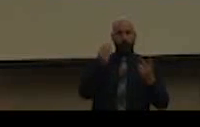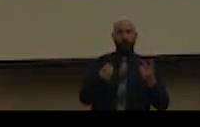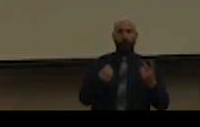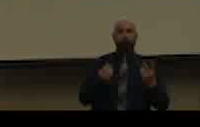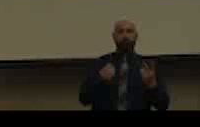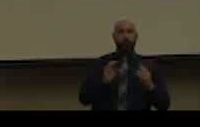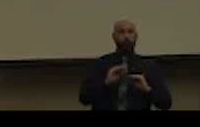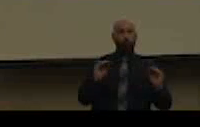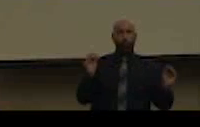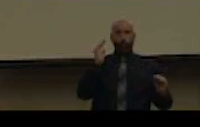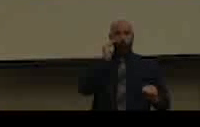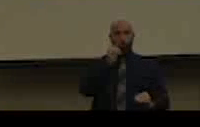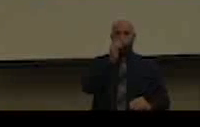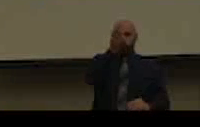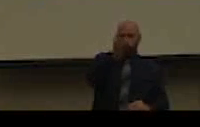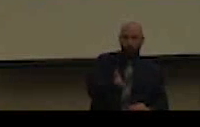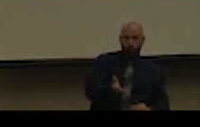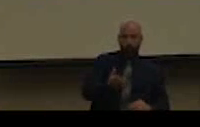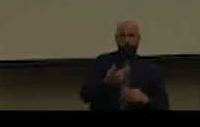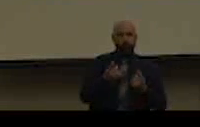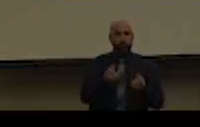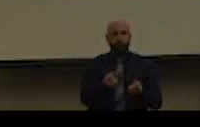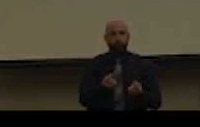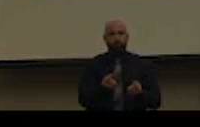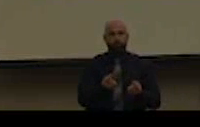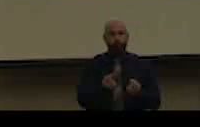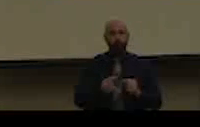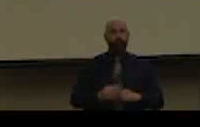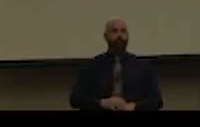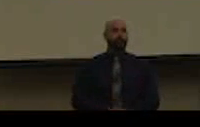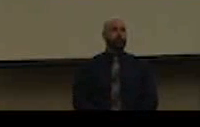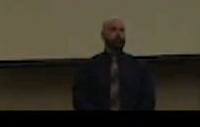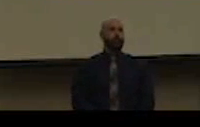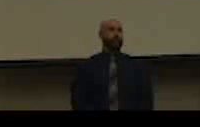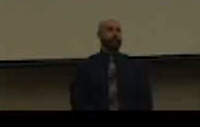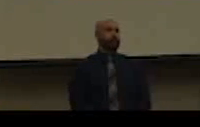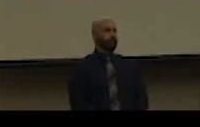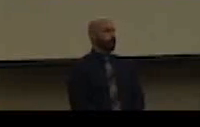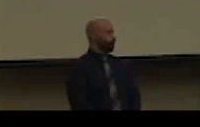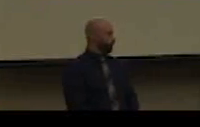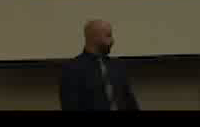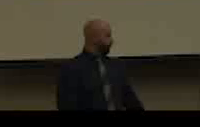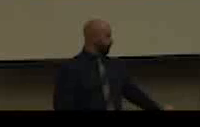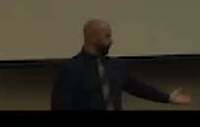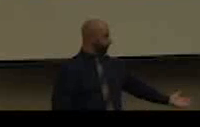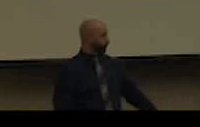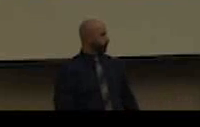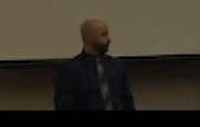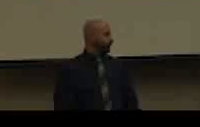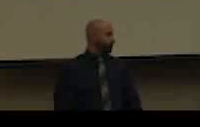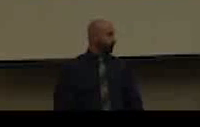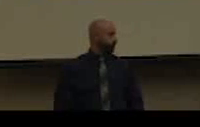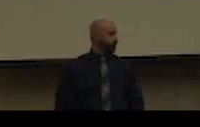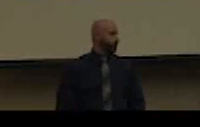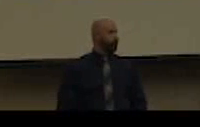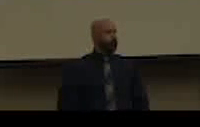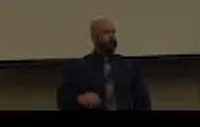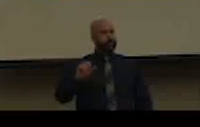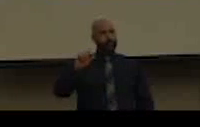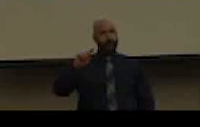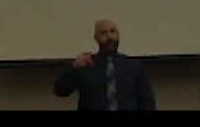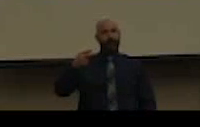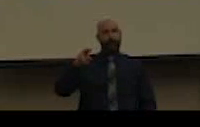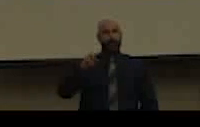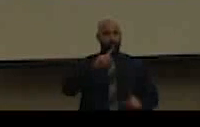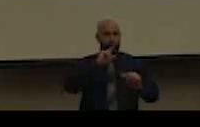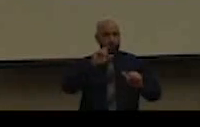doing. So Stephanie, Representative Hildreth, to your question, yes, that totally falls under the purview